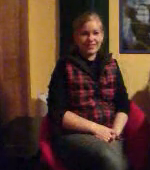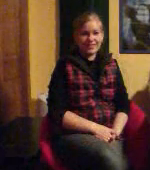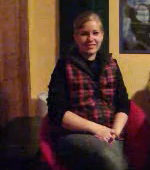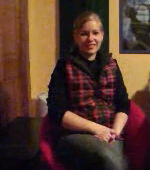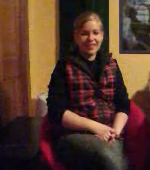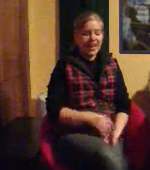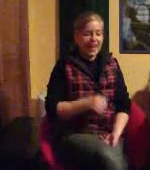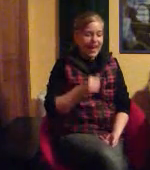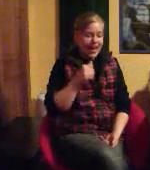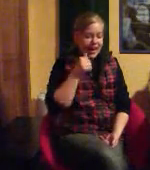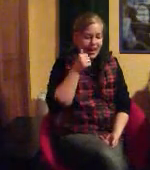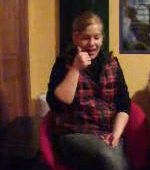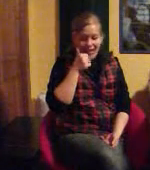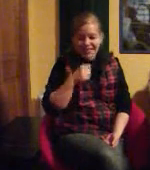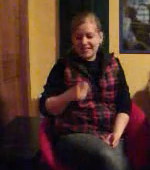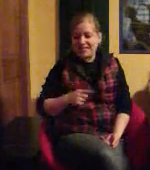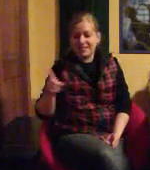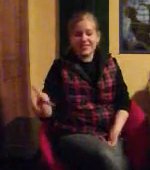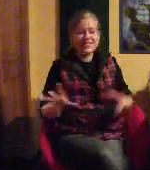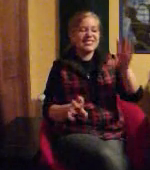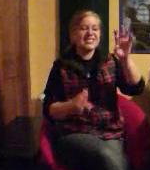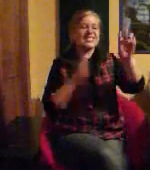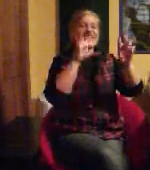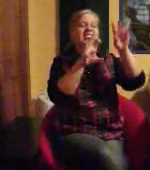She could climb over the garden fence.